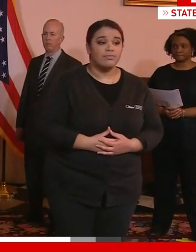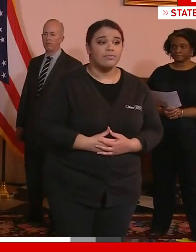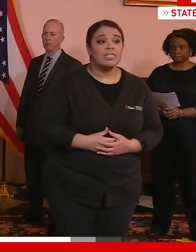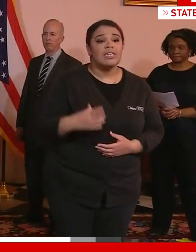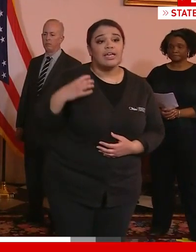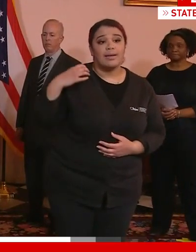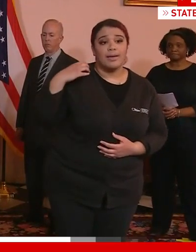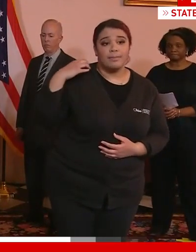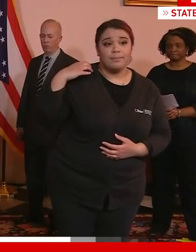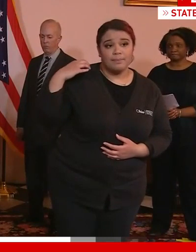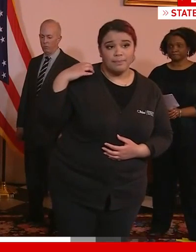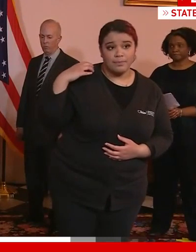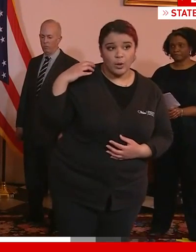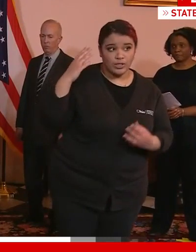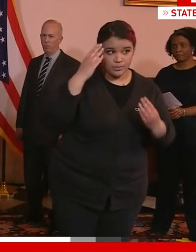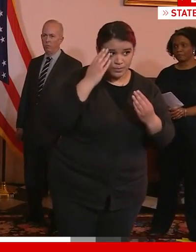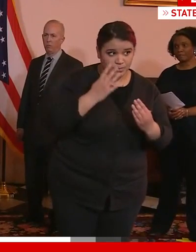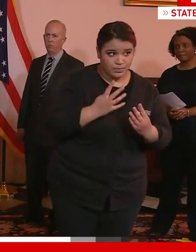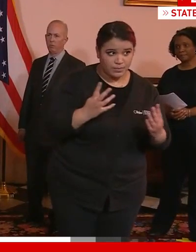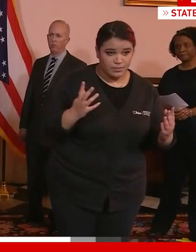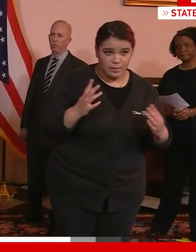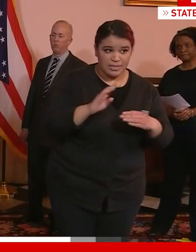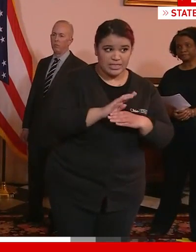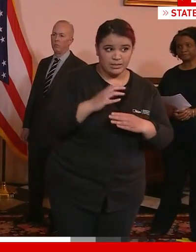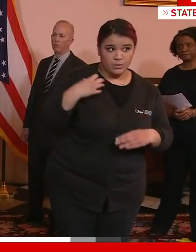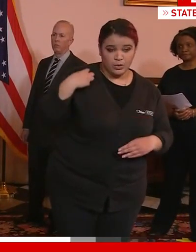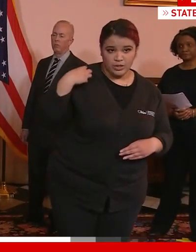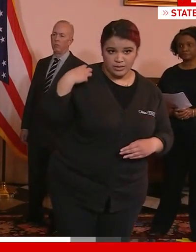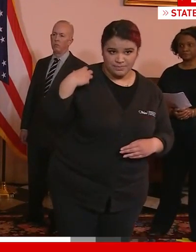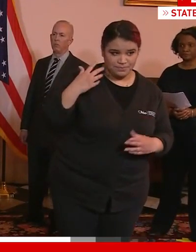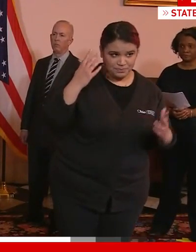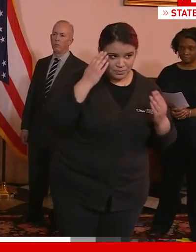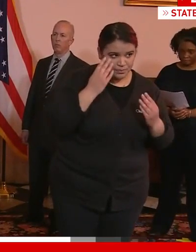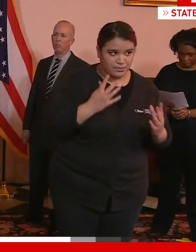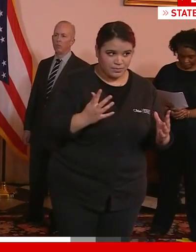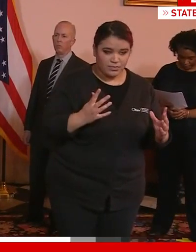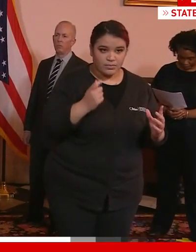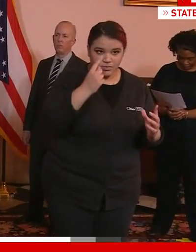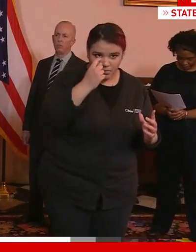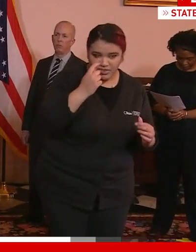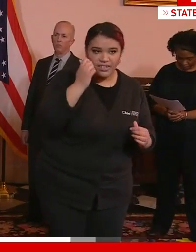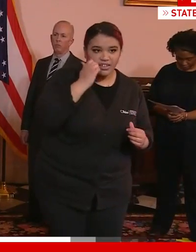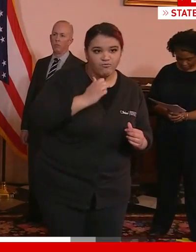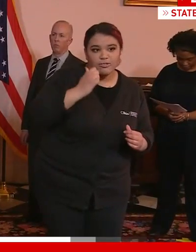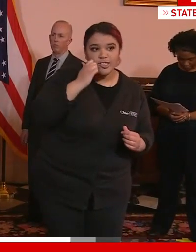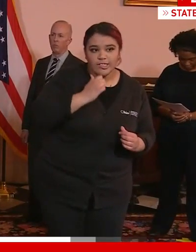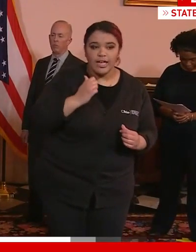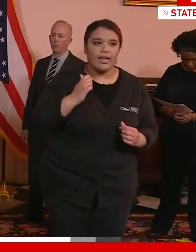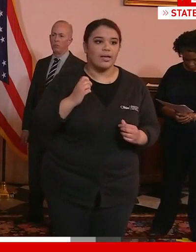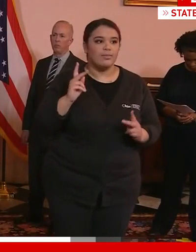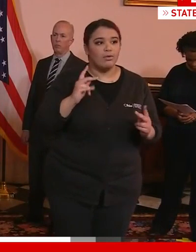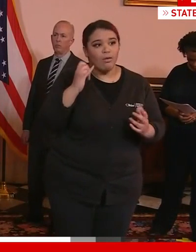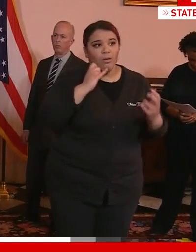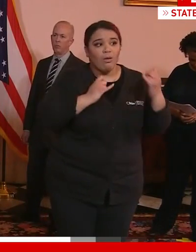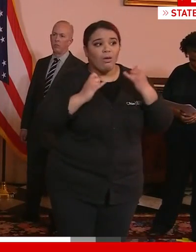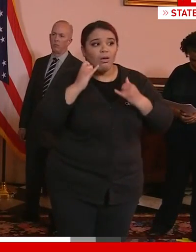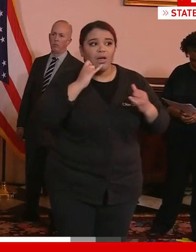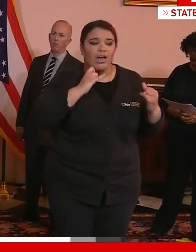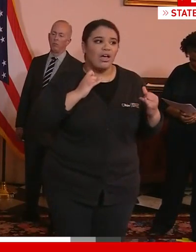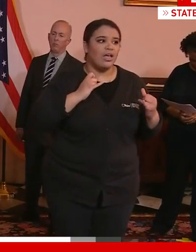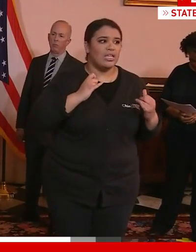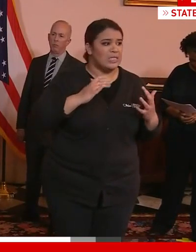employers. We get calls every day about concerns about what type of employers might be shut